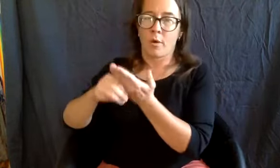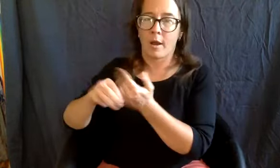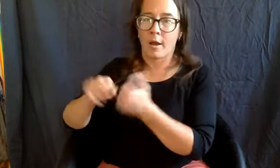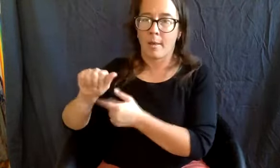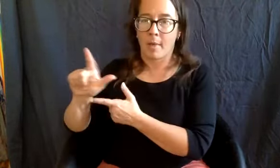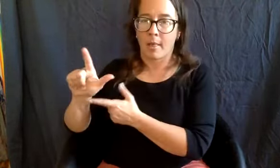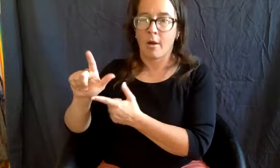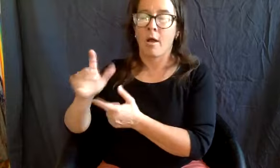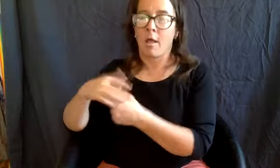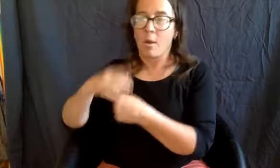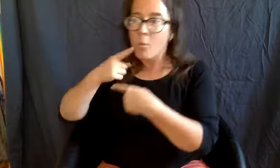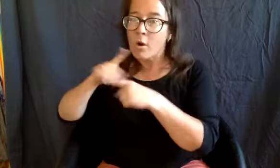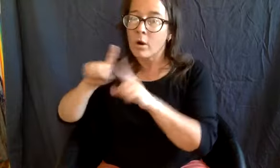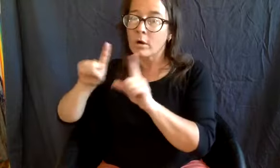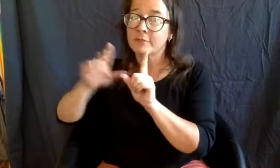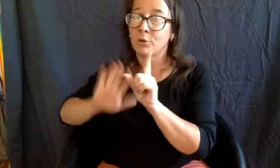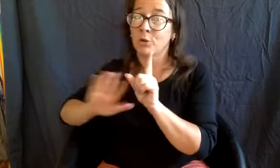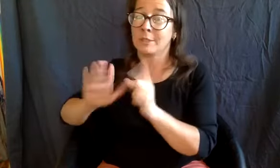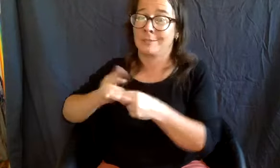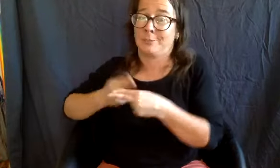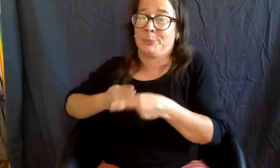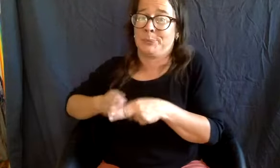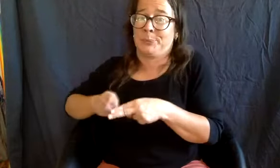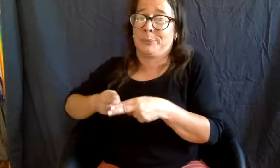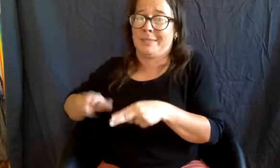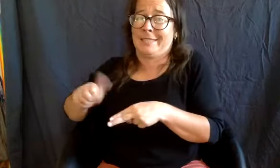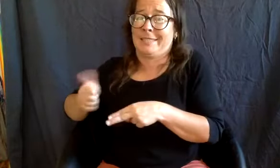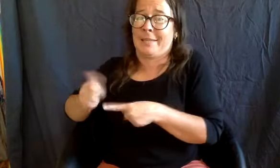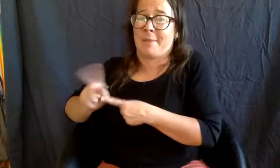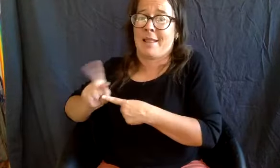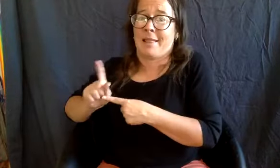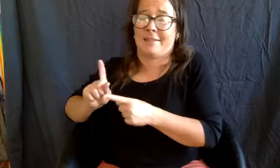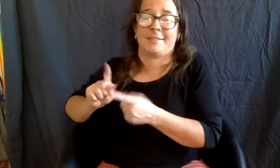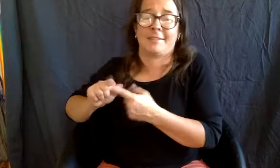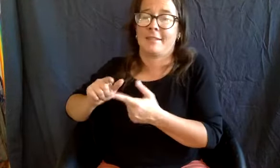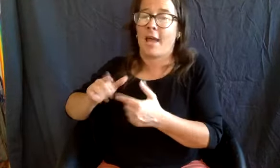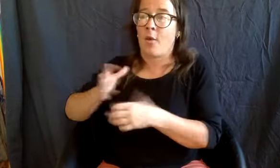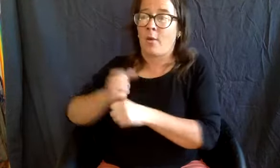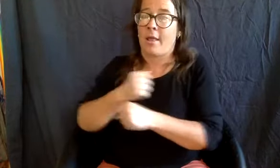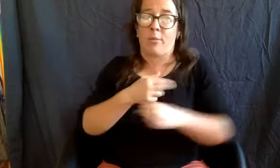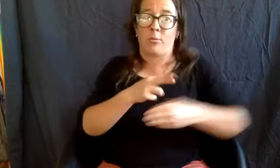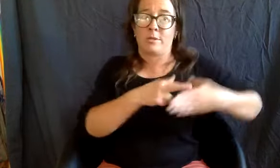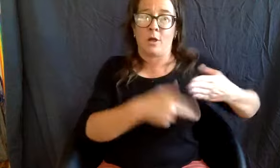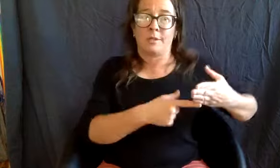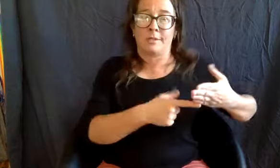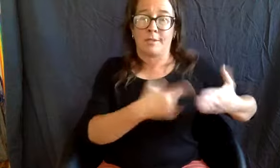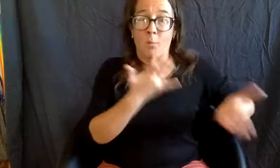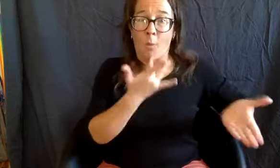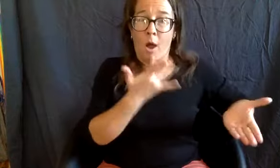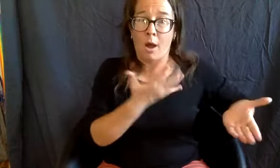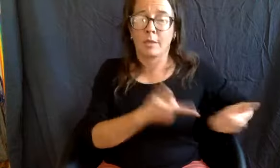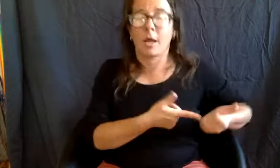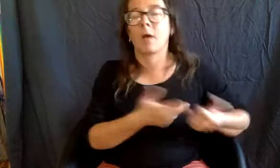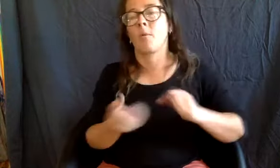old. And I'm watching this happen to my kid. And every time I try to talk to my kid about it, my kid denies it. He says he's not